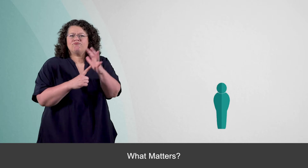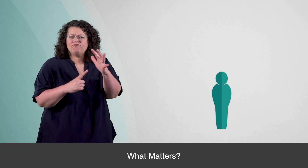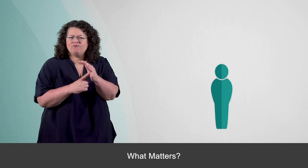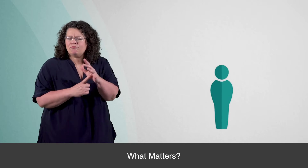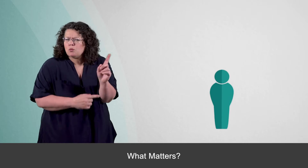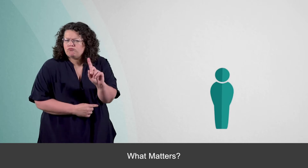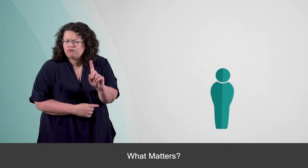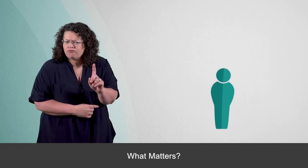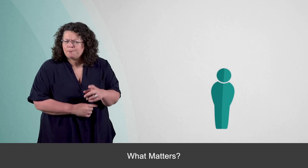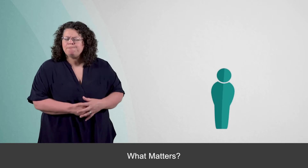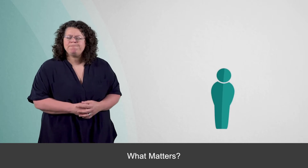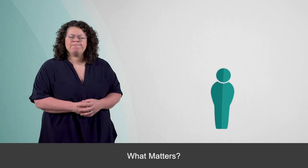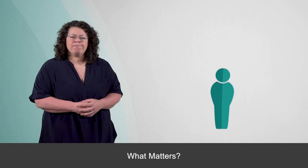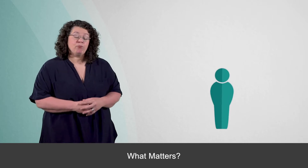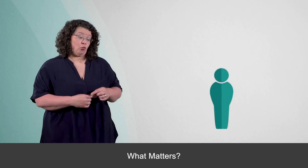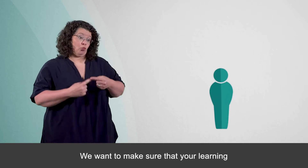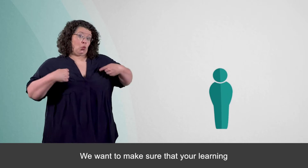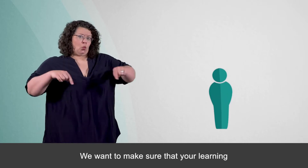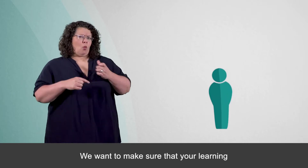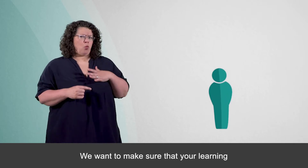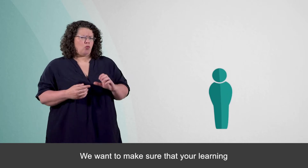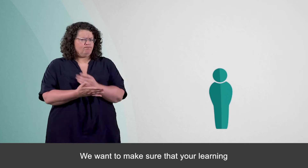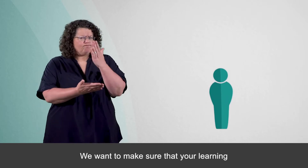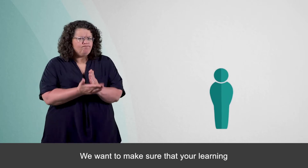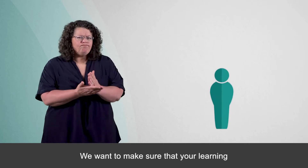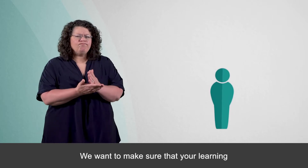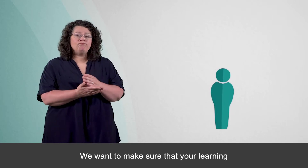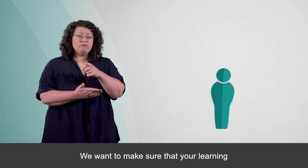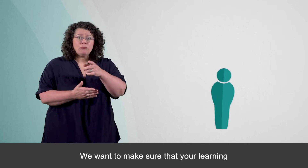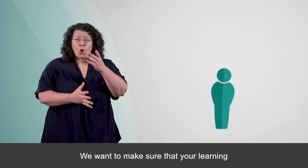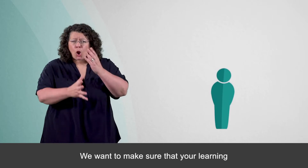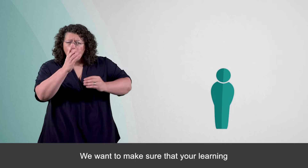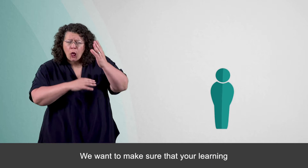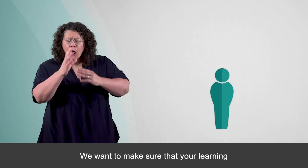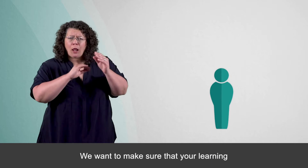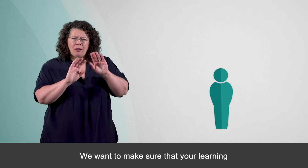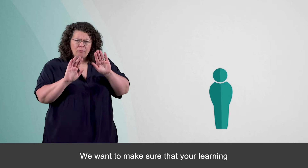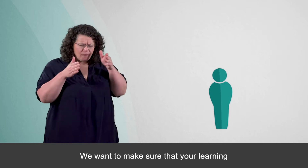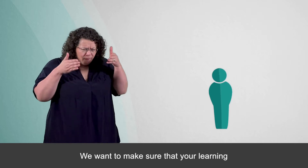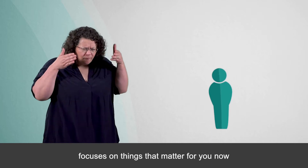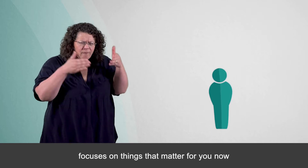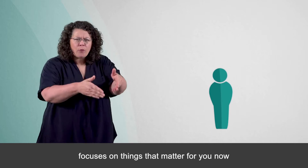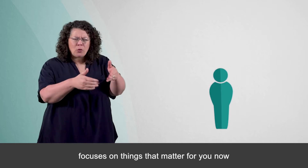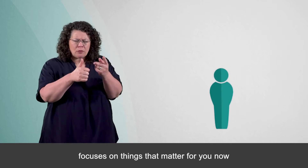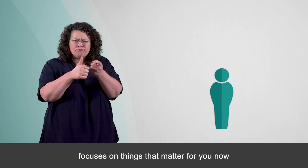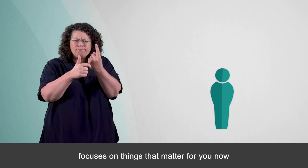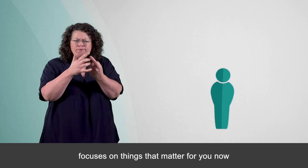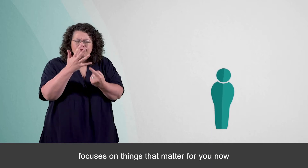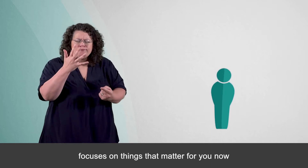What matters? We want to make sure that your learning focuses on things that matter for